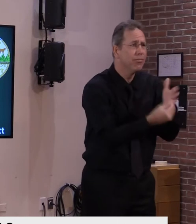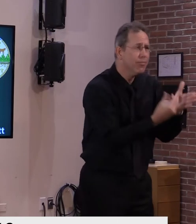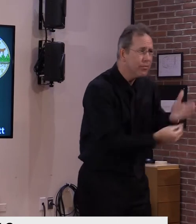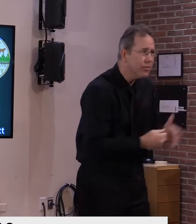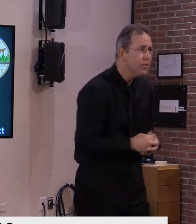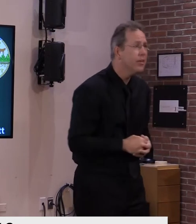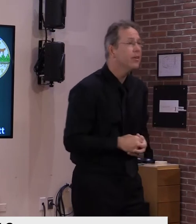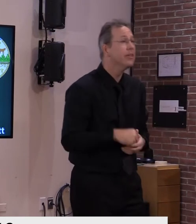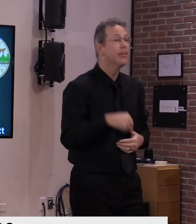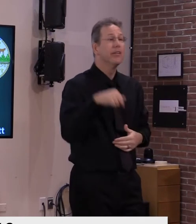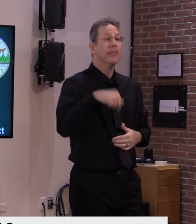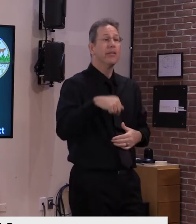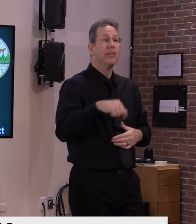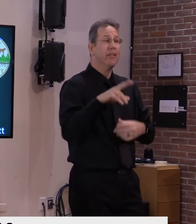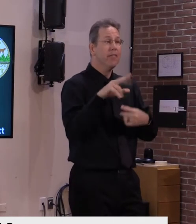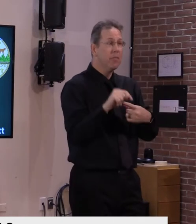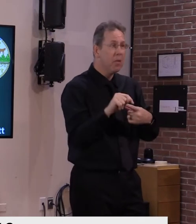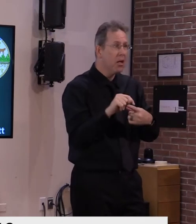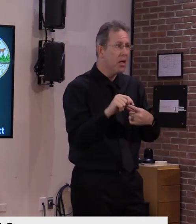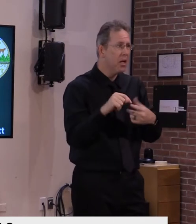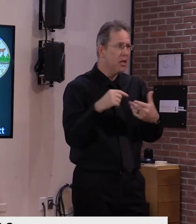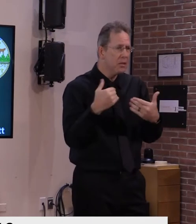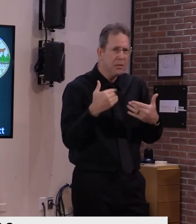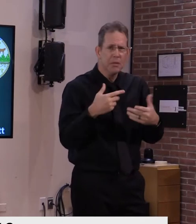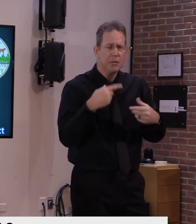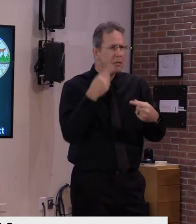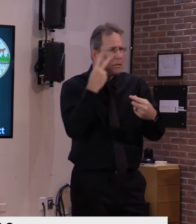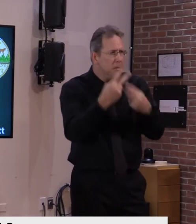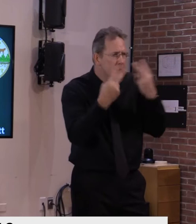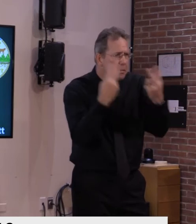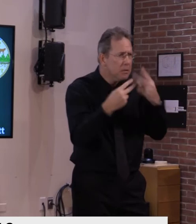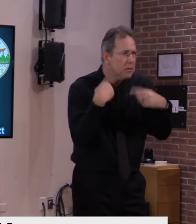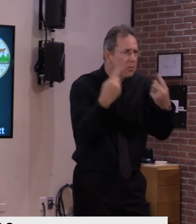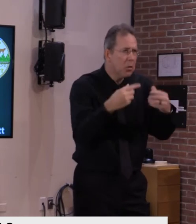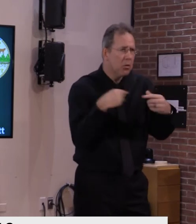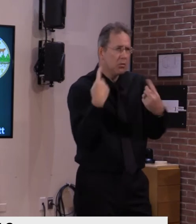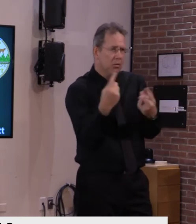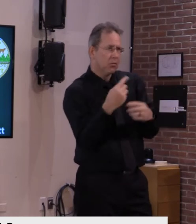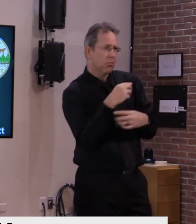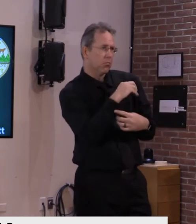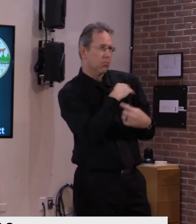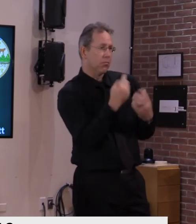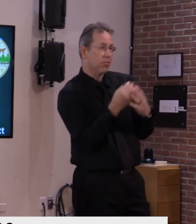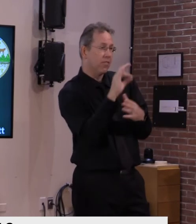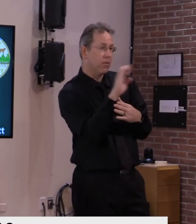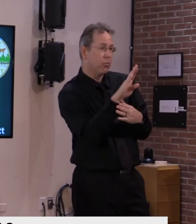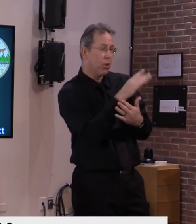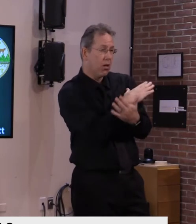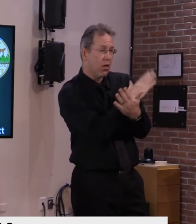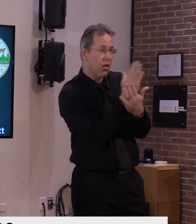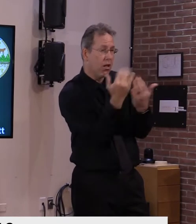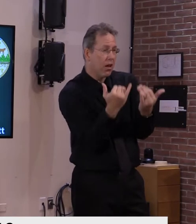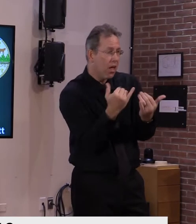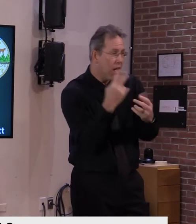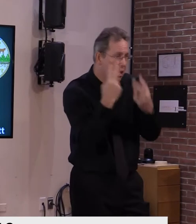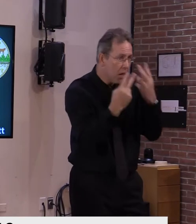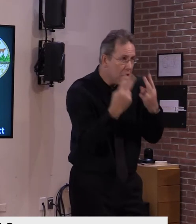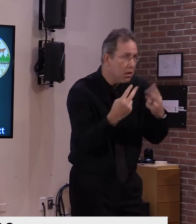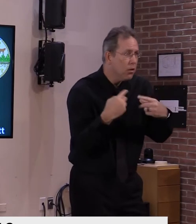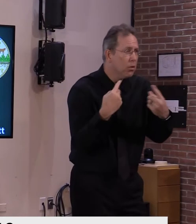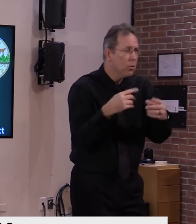unity that has guided us through so many other challenges in our history. We've proven that listening to the